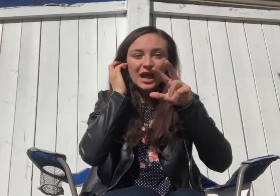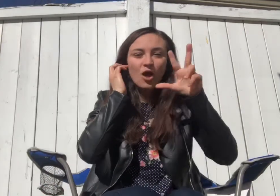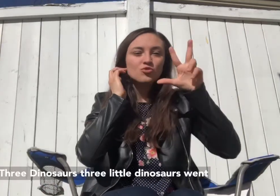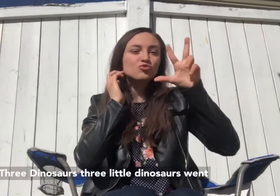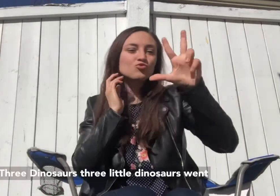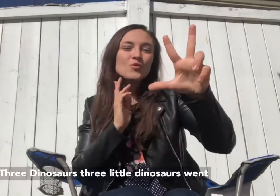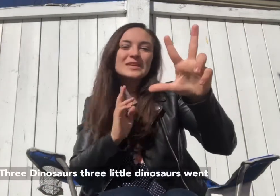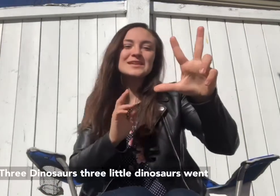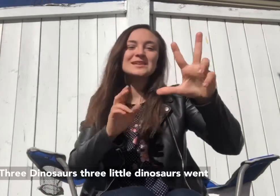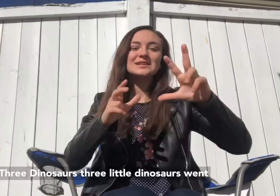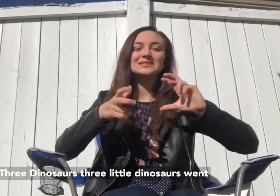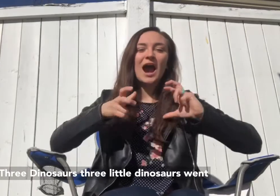Three